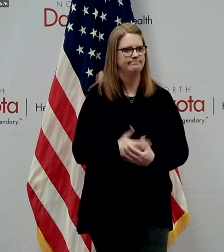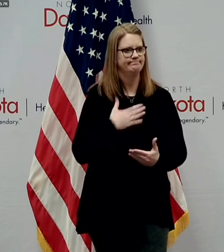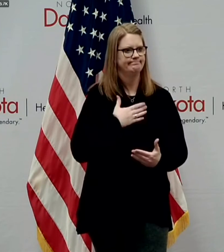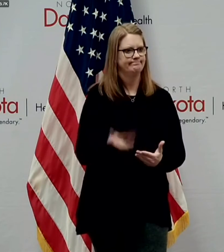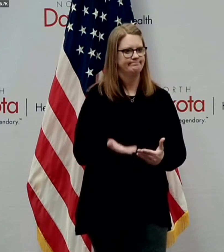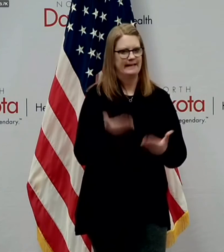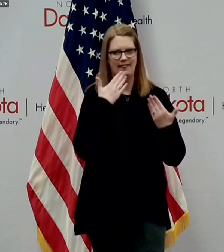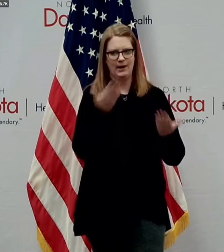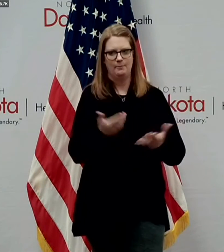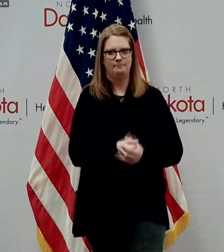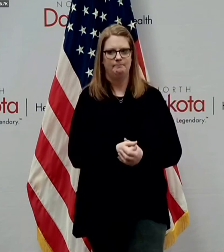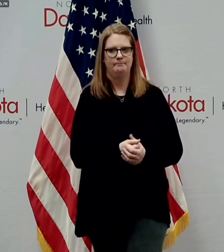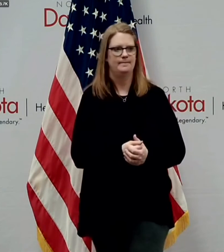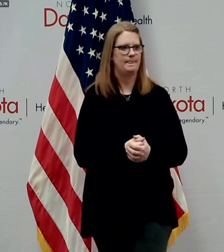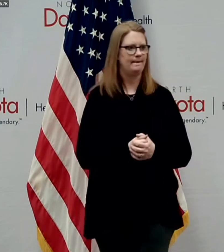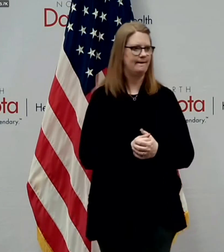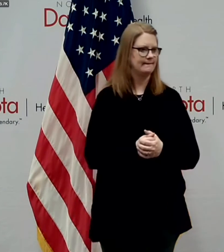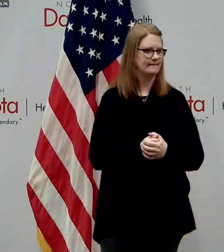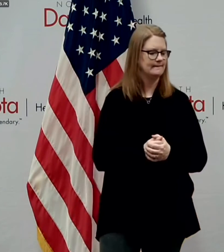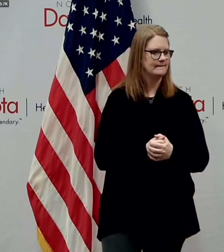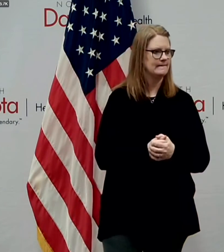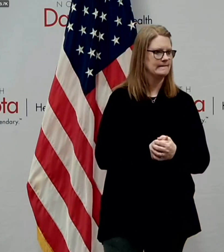All right, thank you.